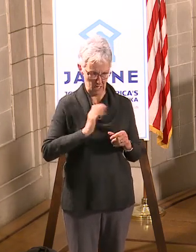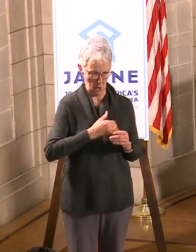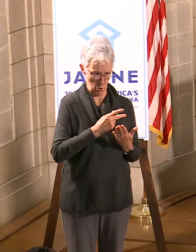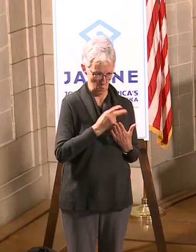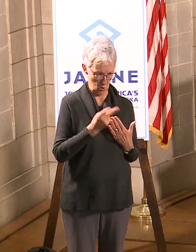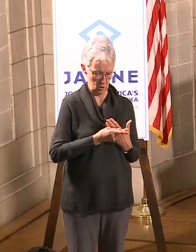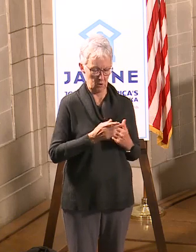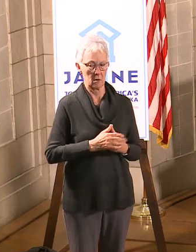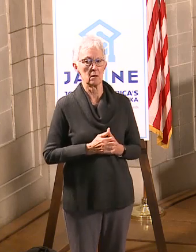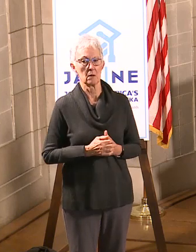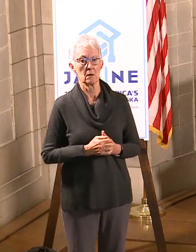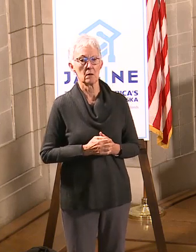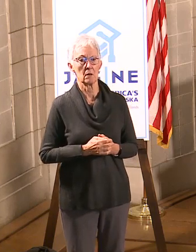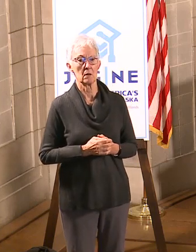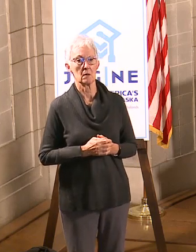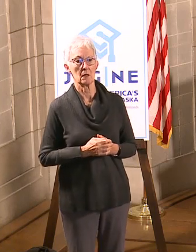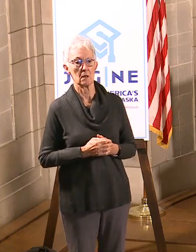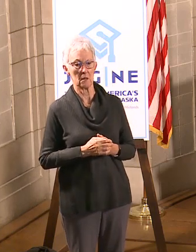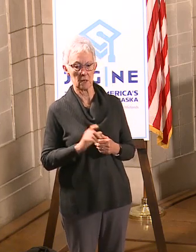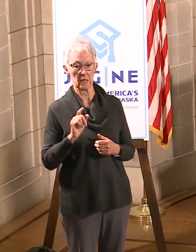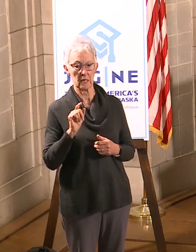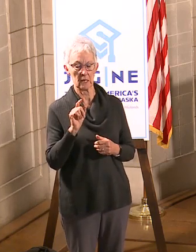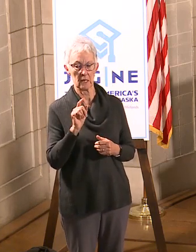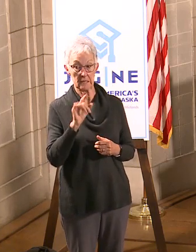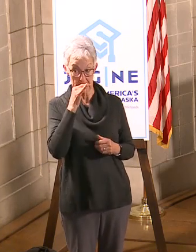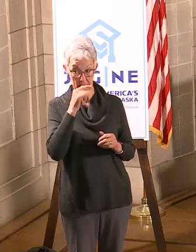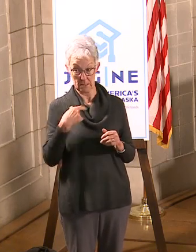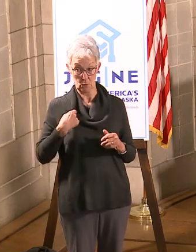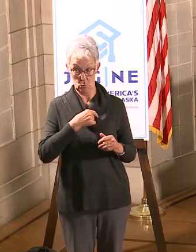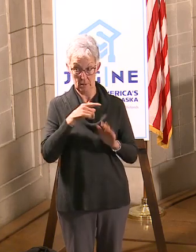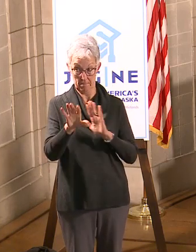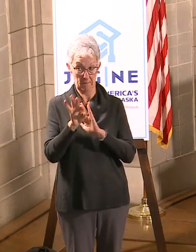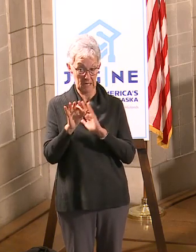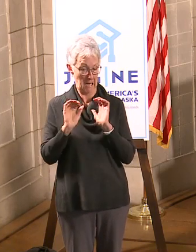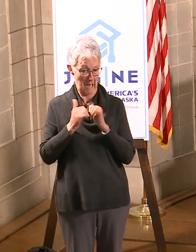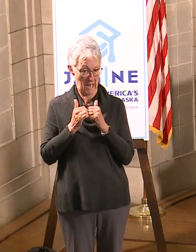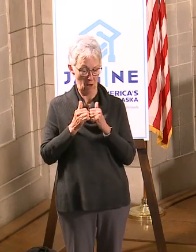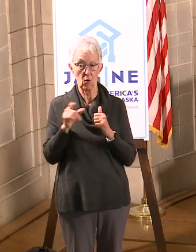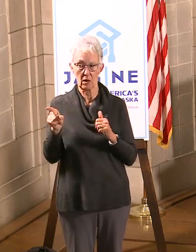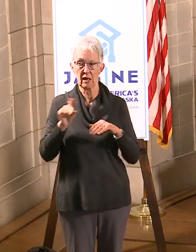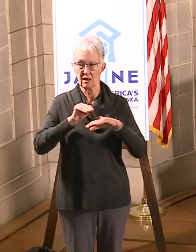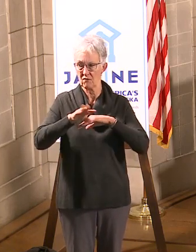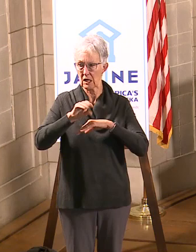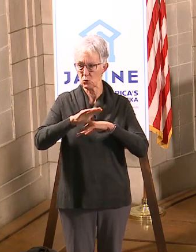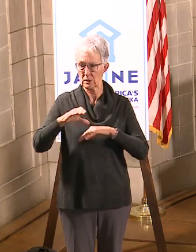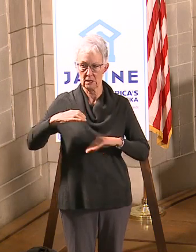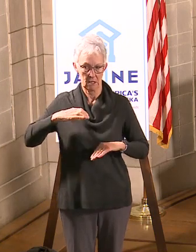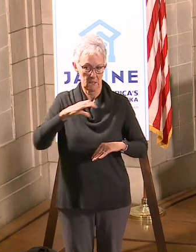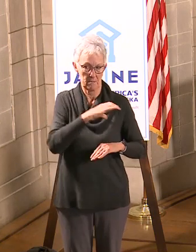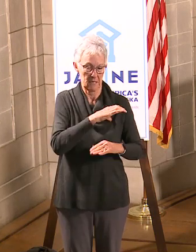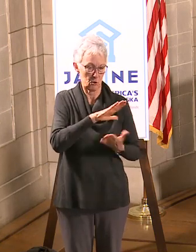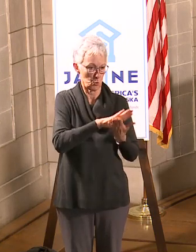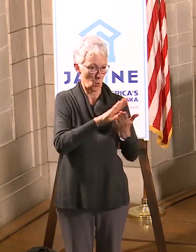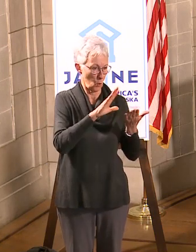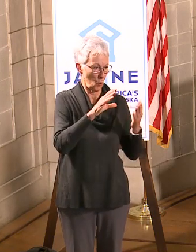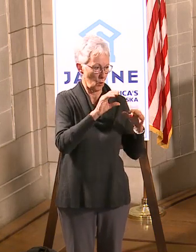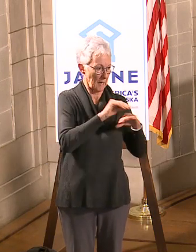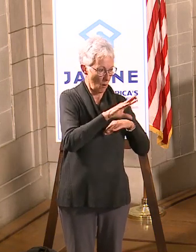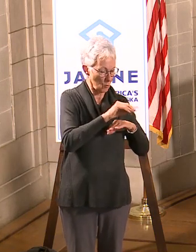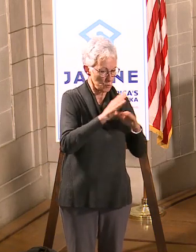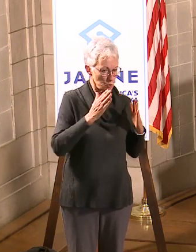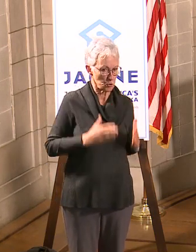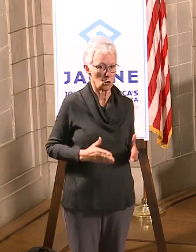They're picked by an advisory committee that's made up of school counselors, teachers, and other folks at the